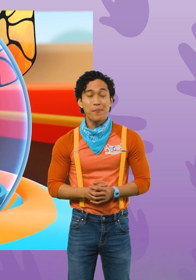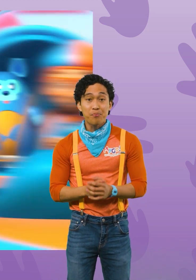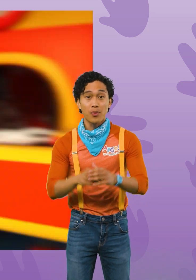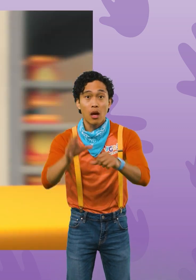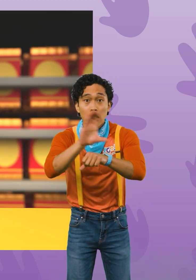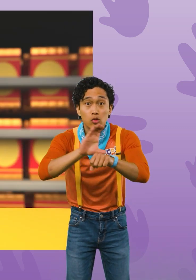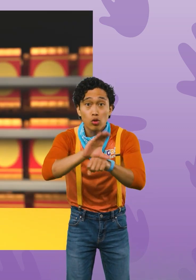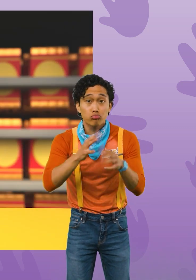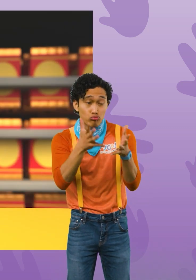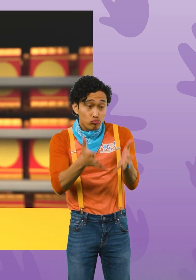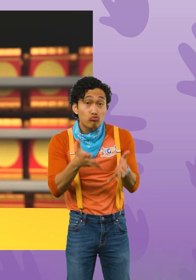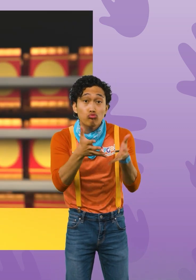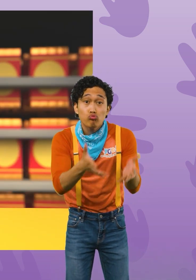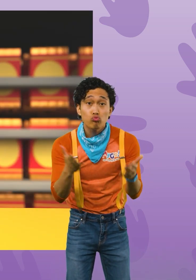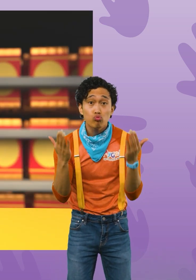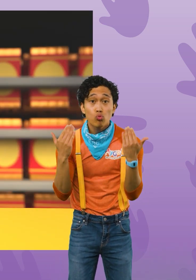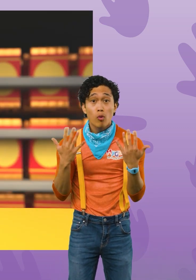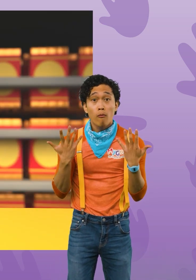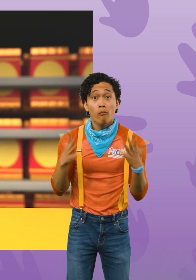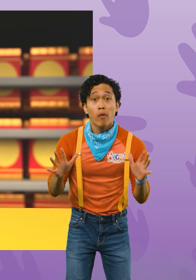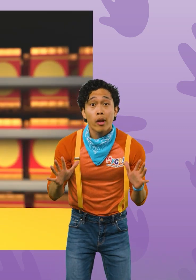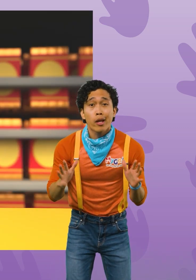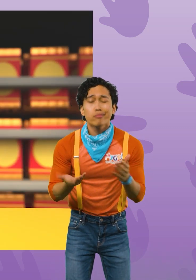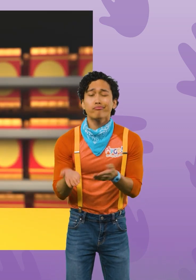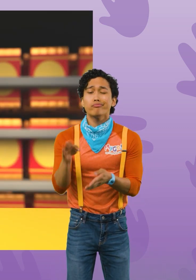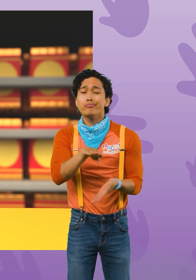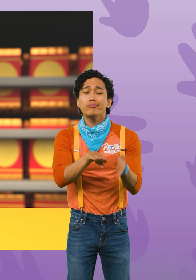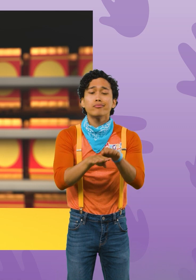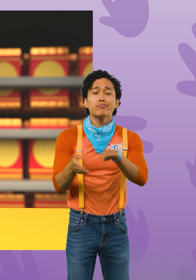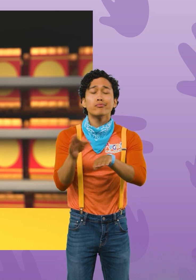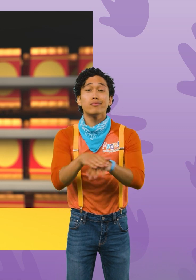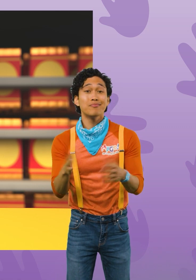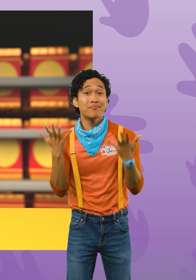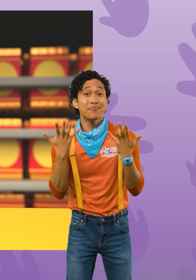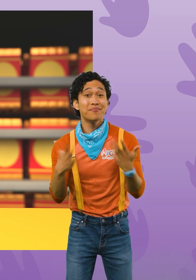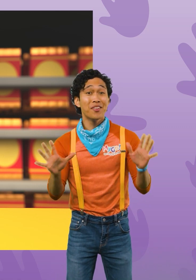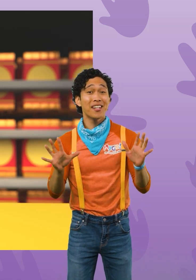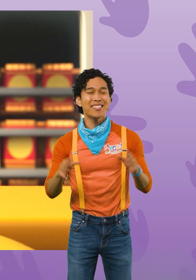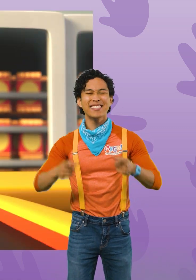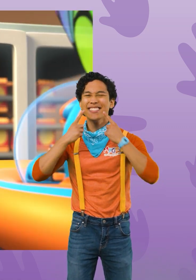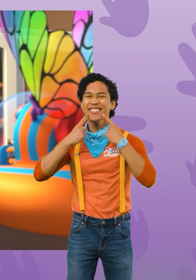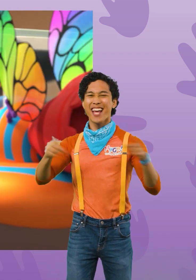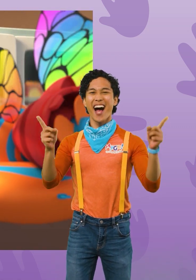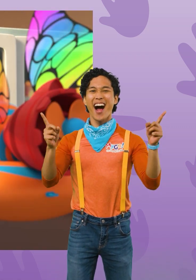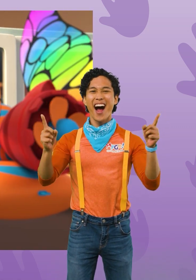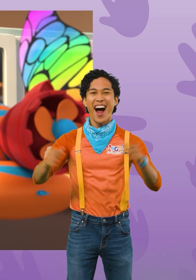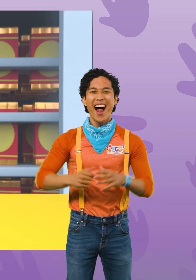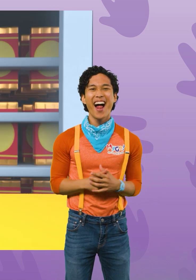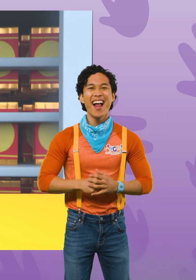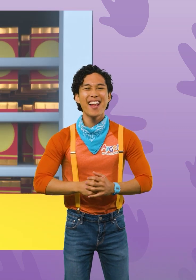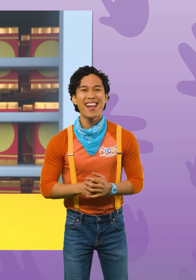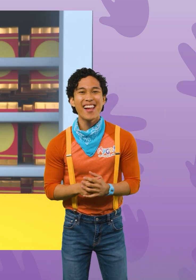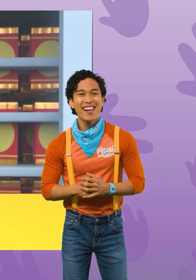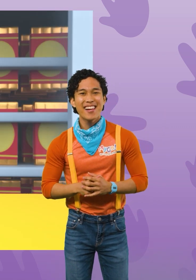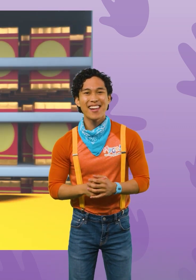After the chocolate is cooled into bar shapes, we wrap them and they're ready.